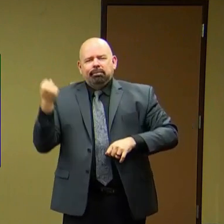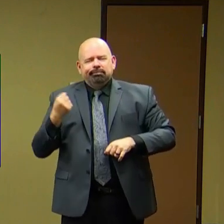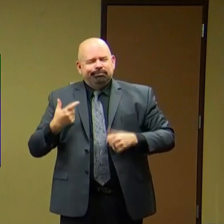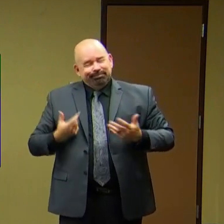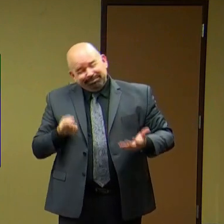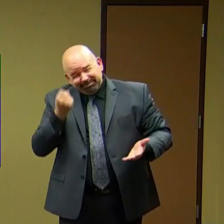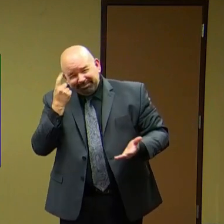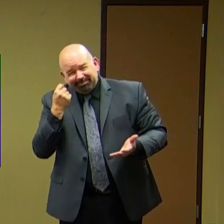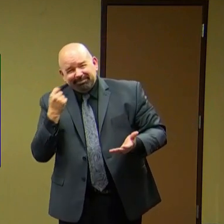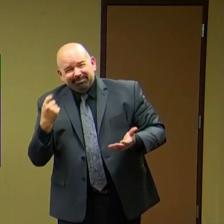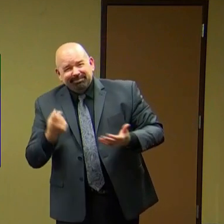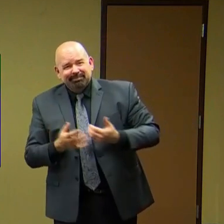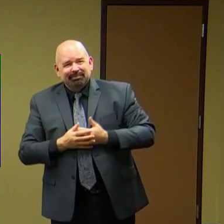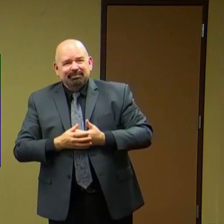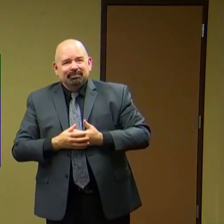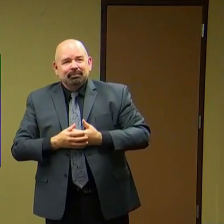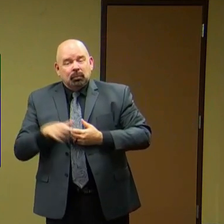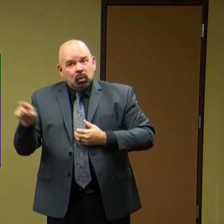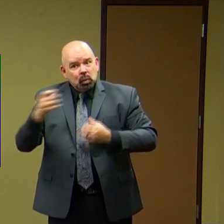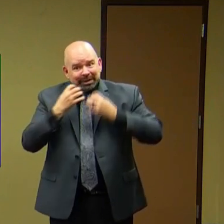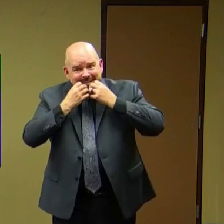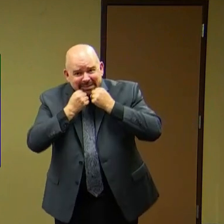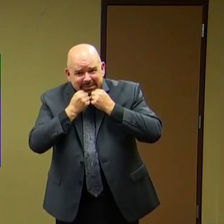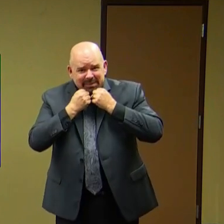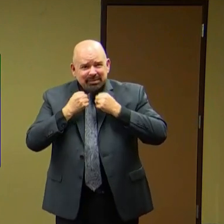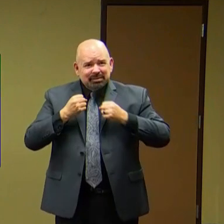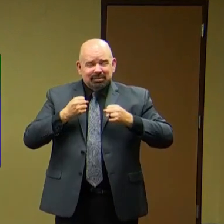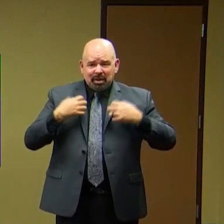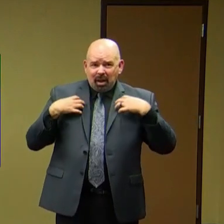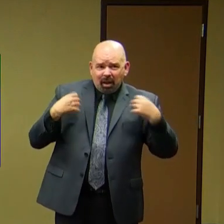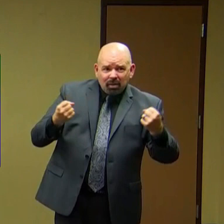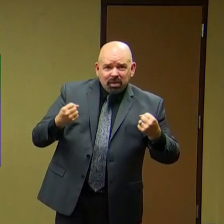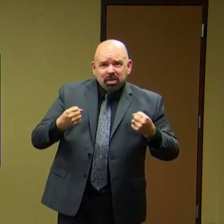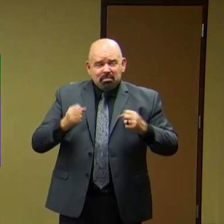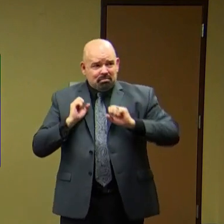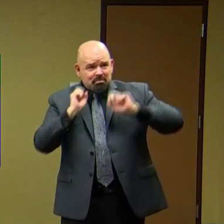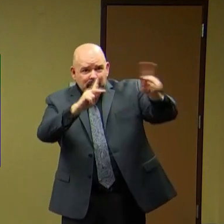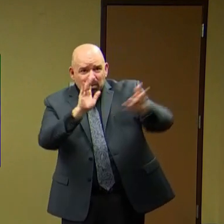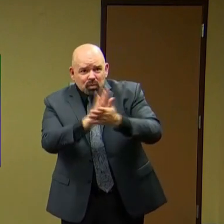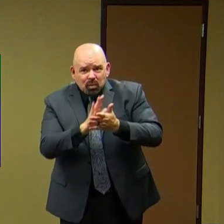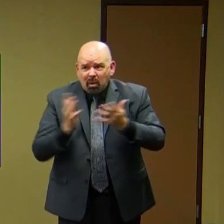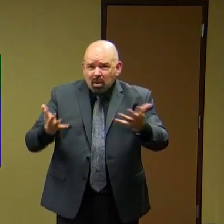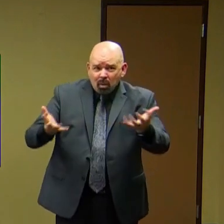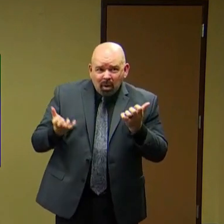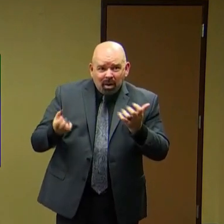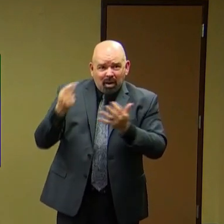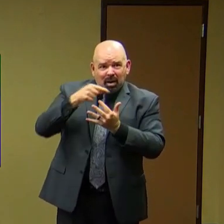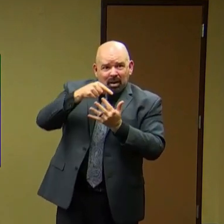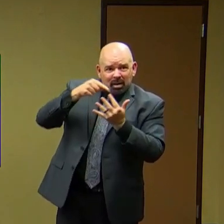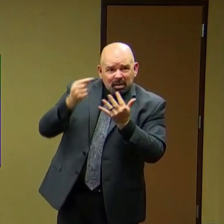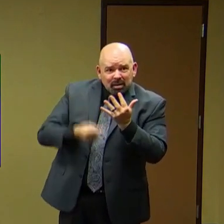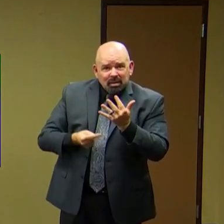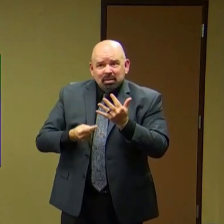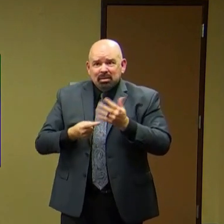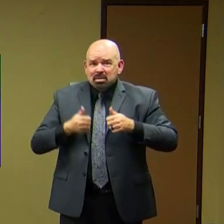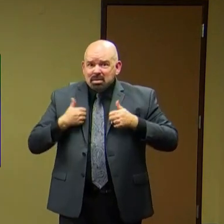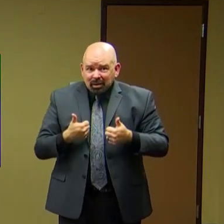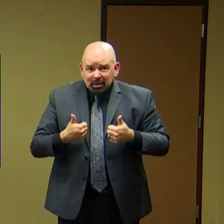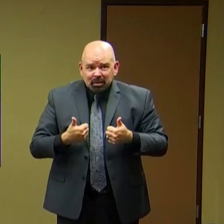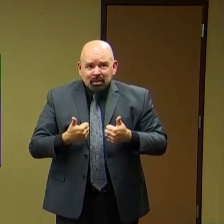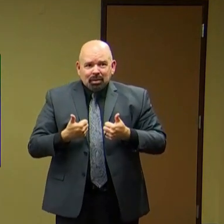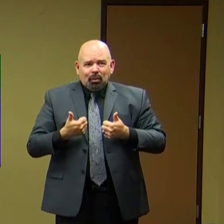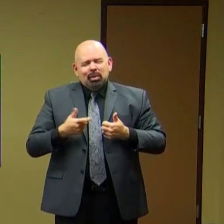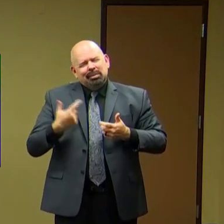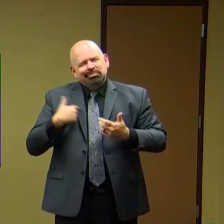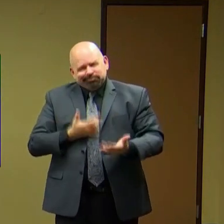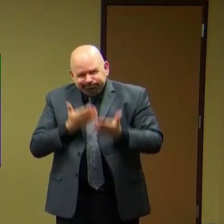stay healthy, and our kids to get back to school where they need to be for their mental and educational health, then we've got to